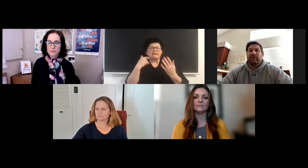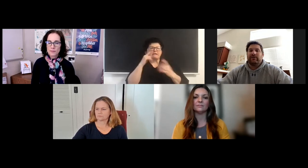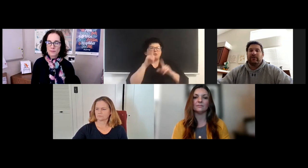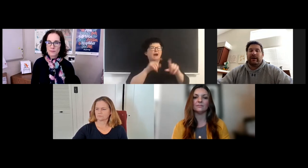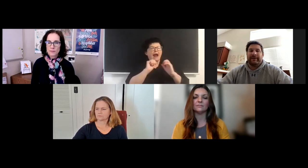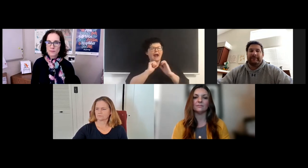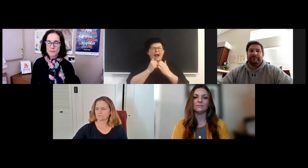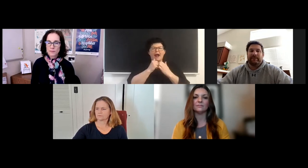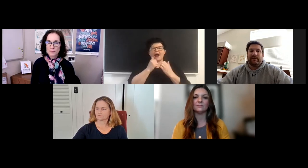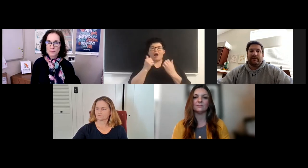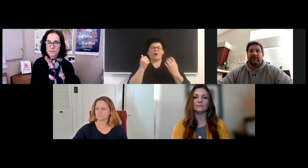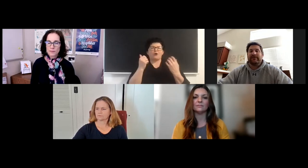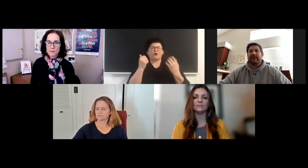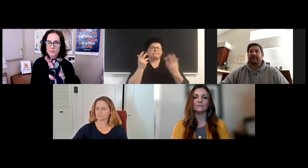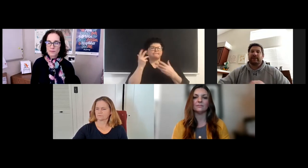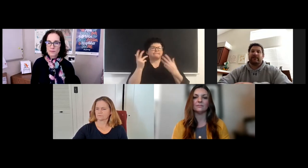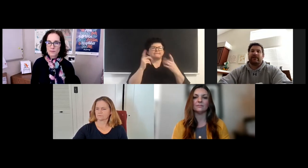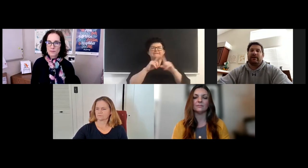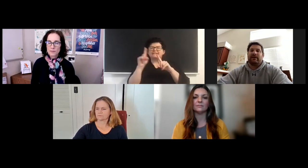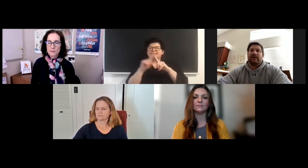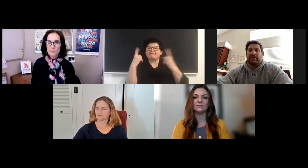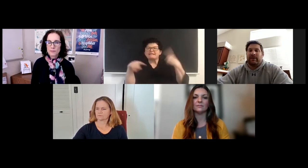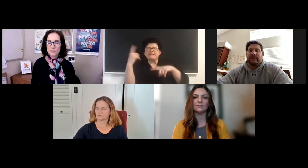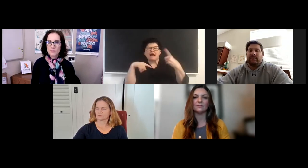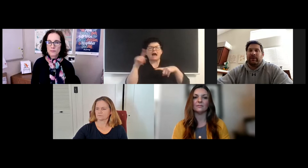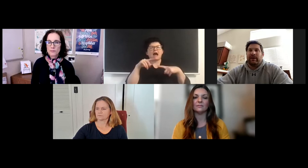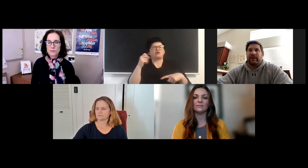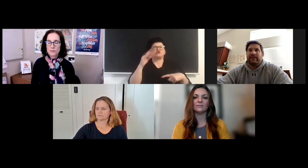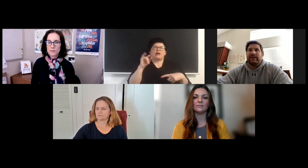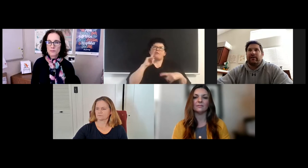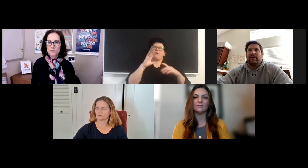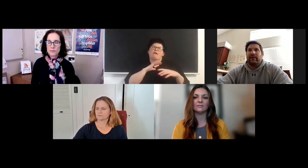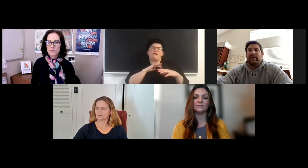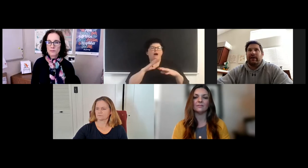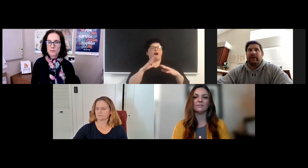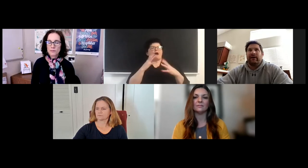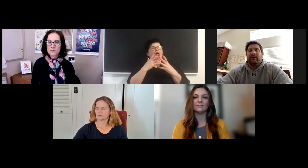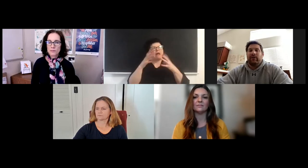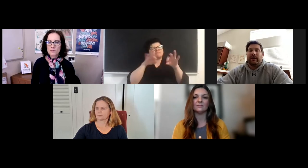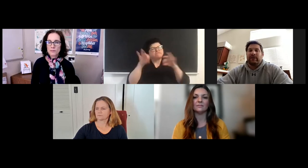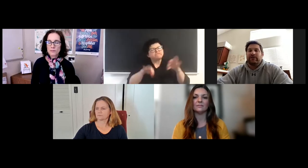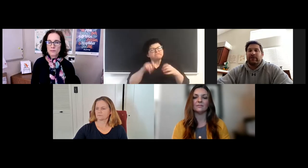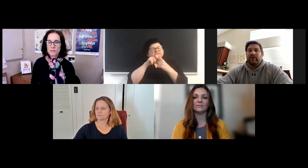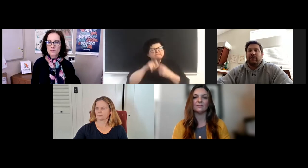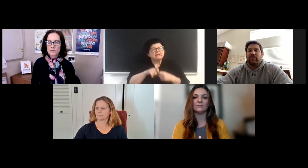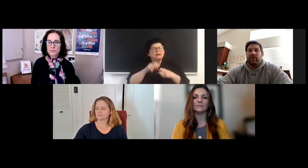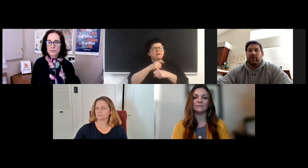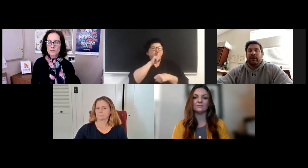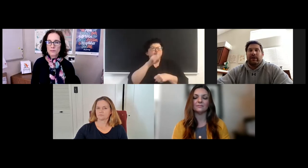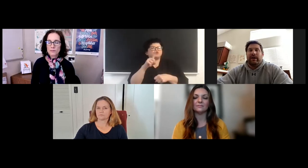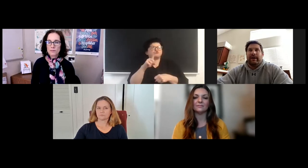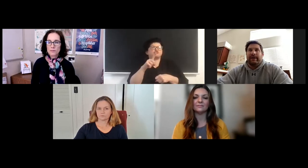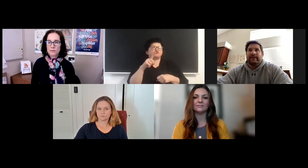do different signs of things. And Shelley is awesome with a lot of detail on like really making sure that